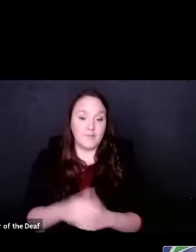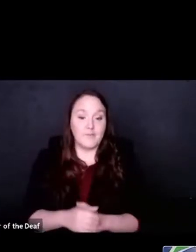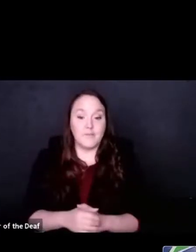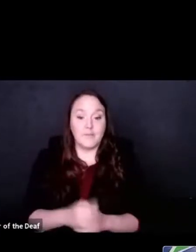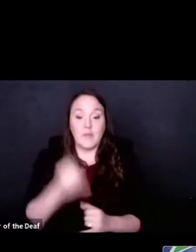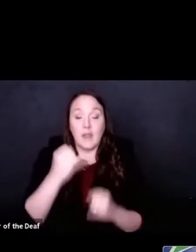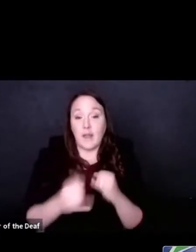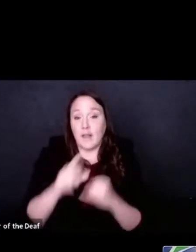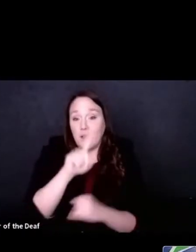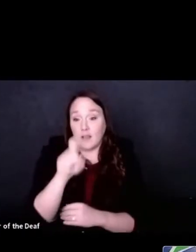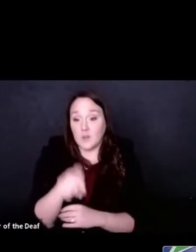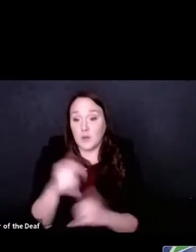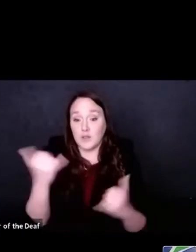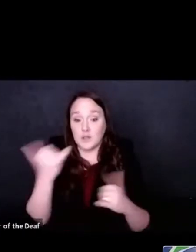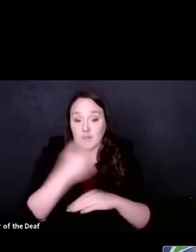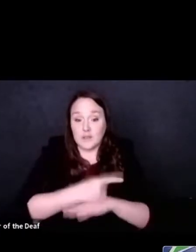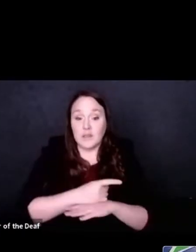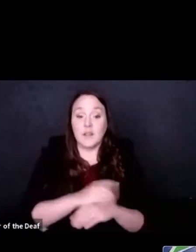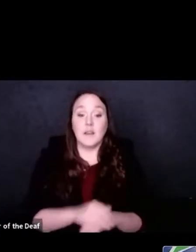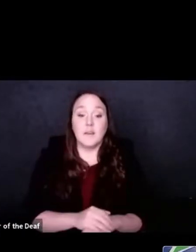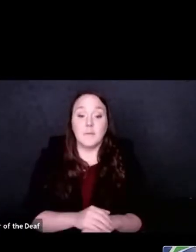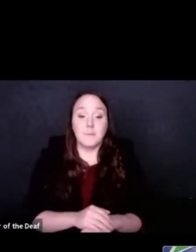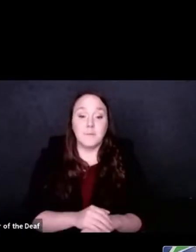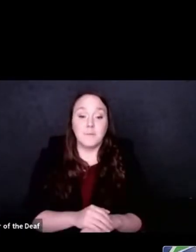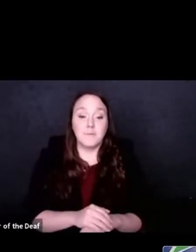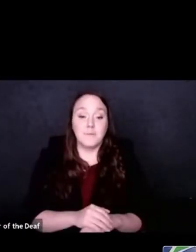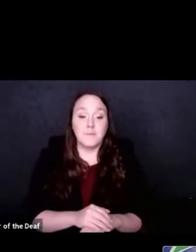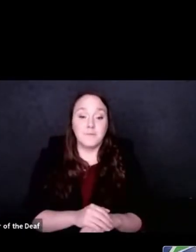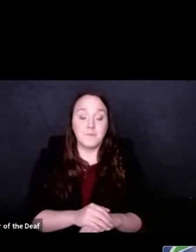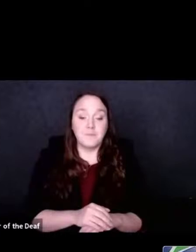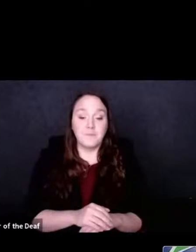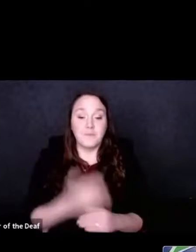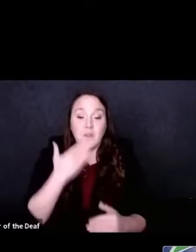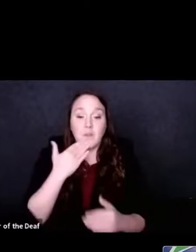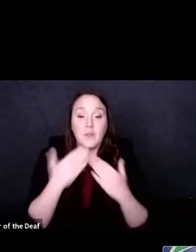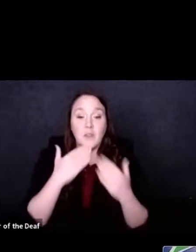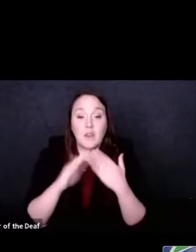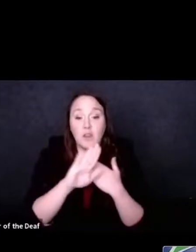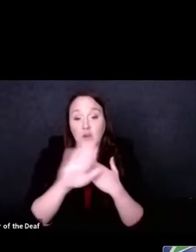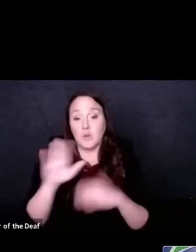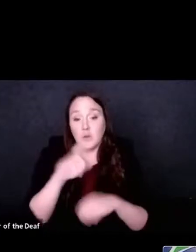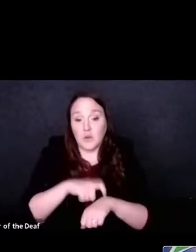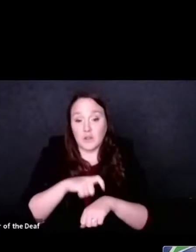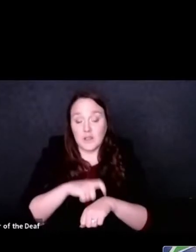question for today as we're at our time. So thank you for all of your time,